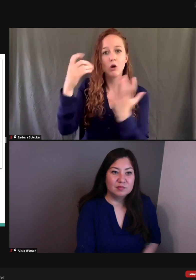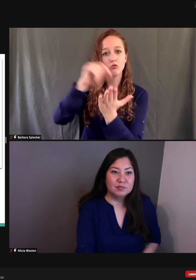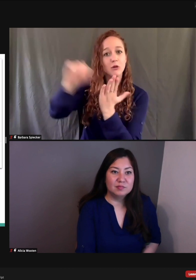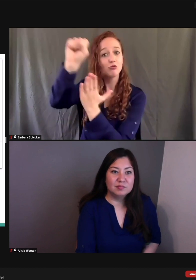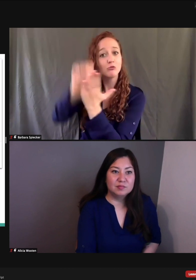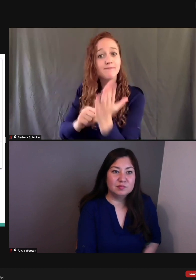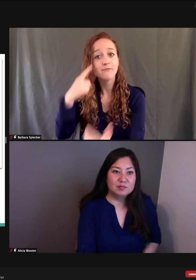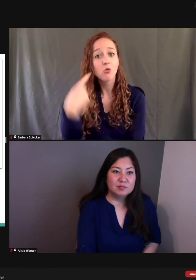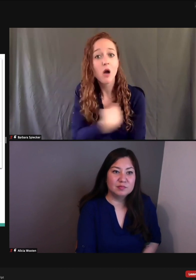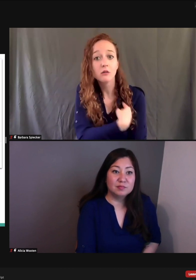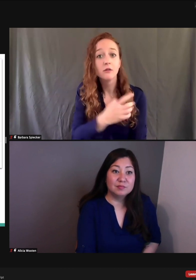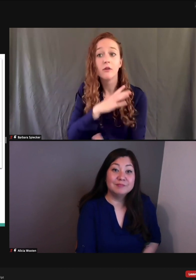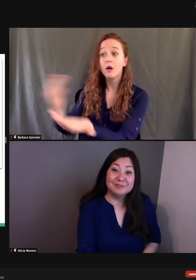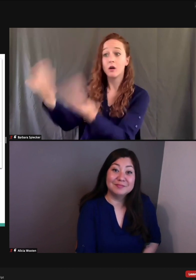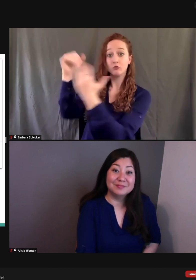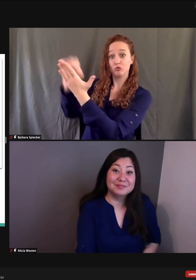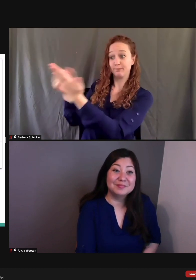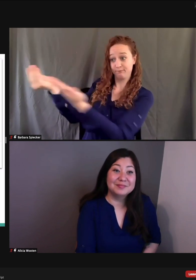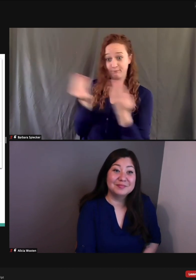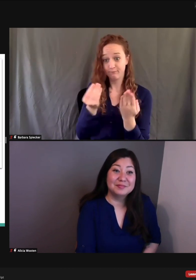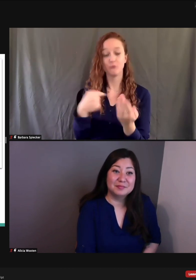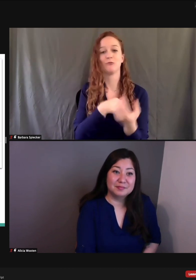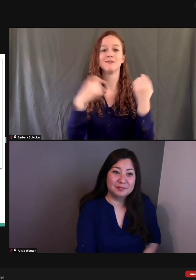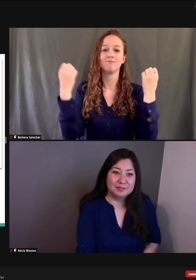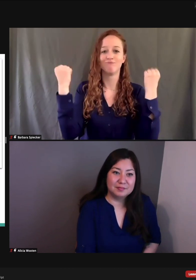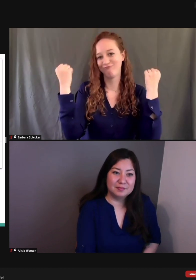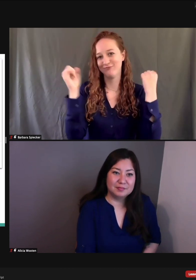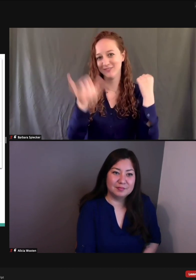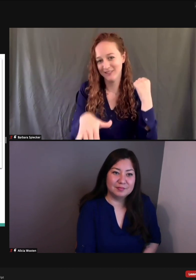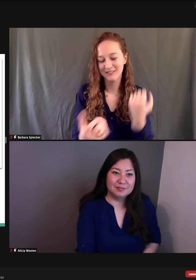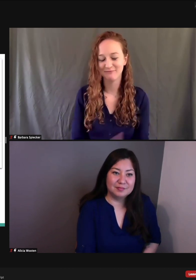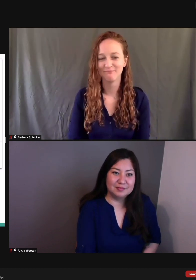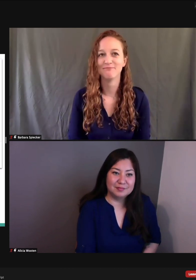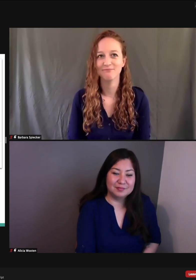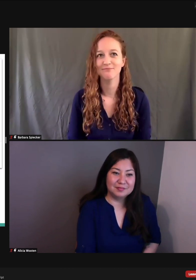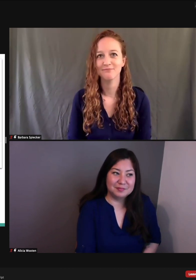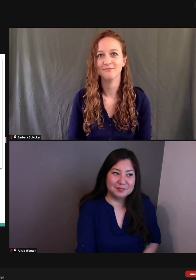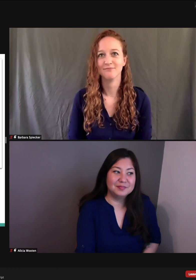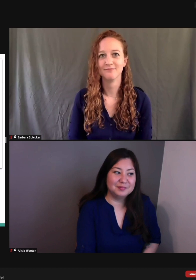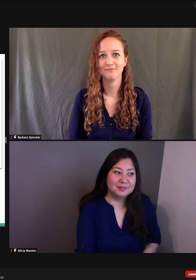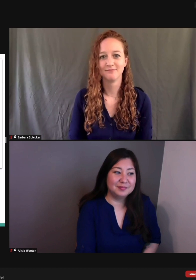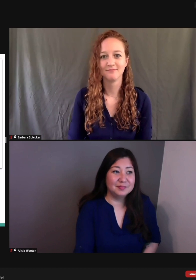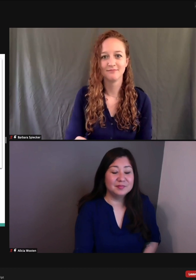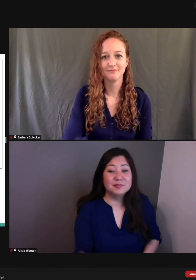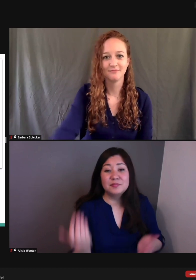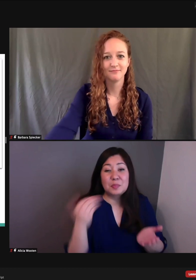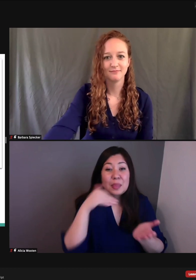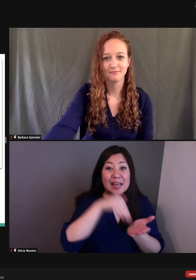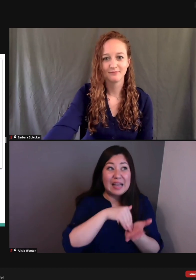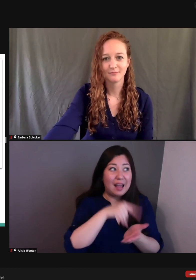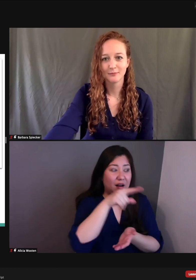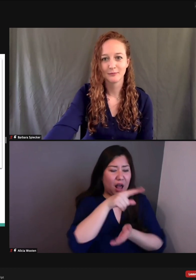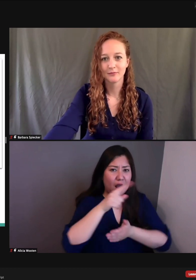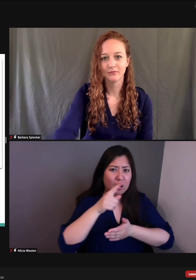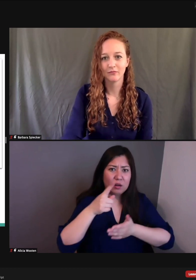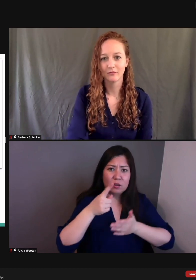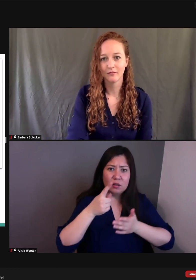can be gloss, which will take that English script and then make it into an ASL